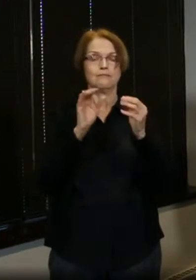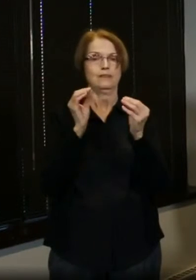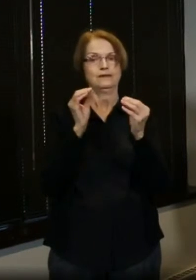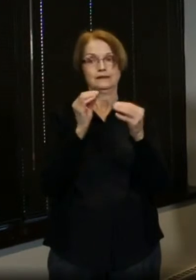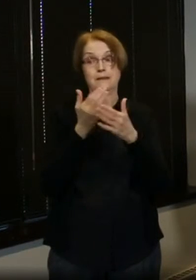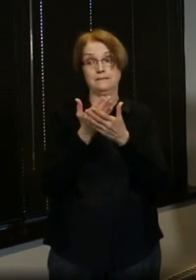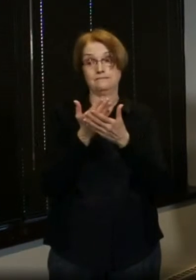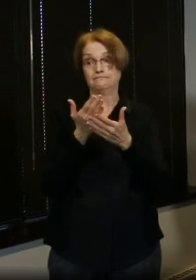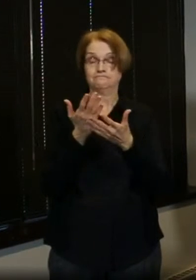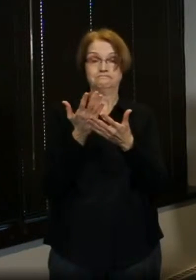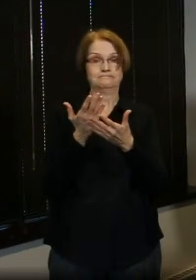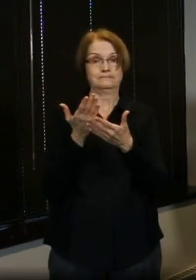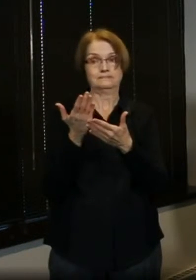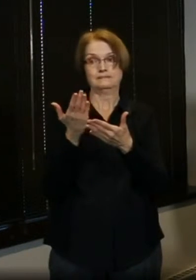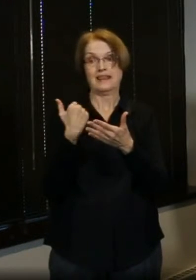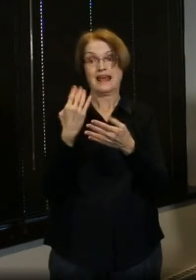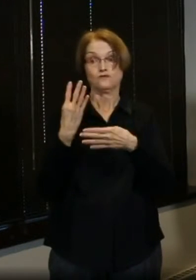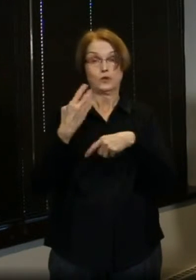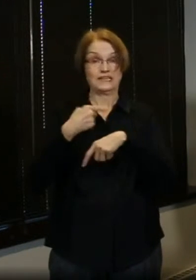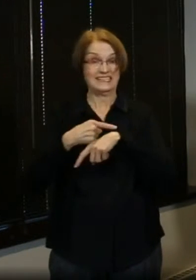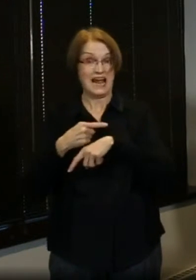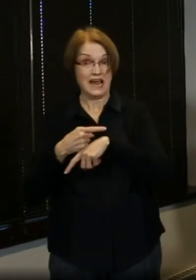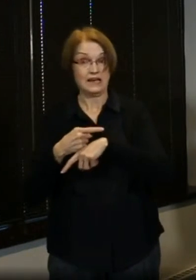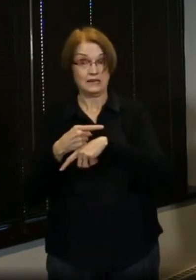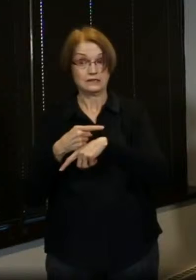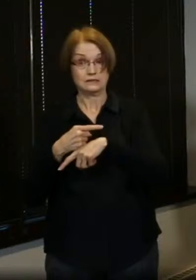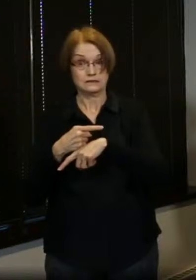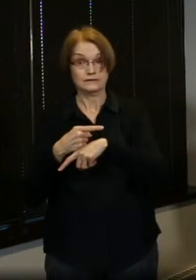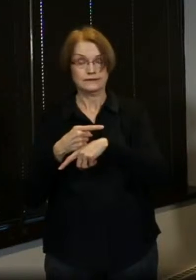over the past 14 days than the previous.